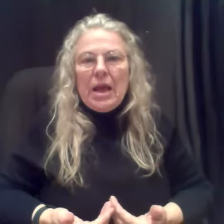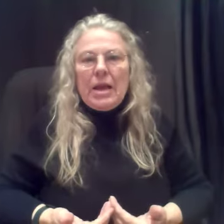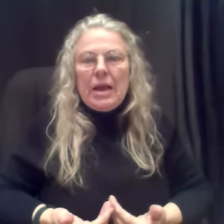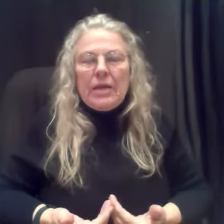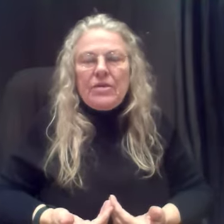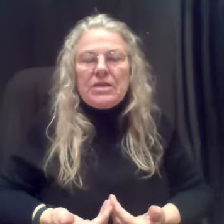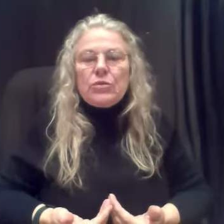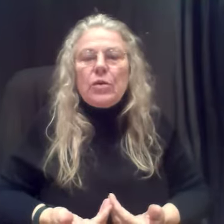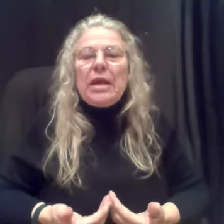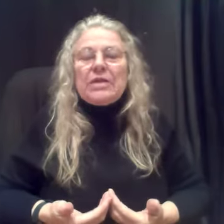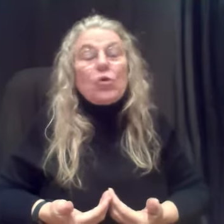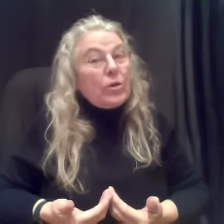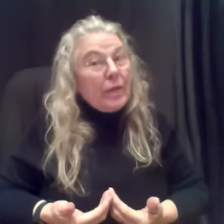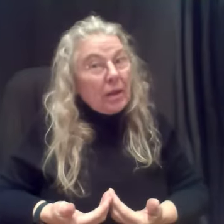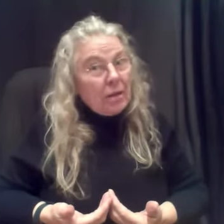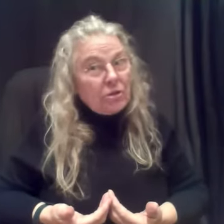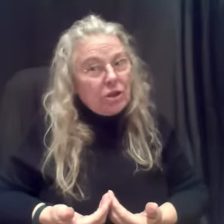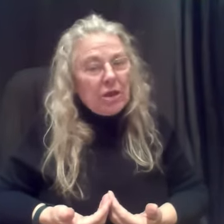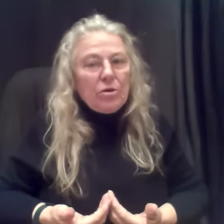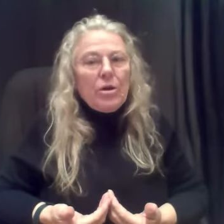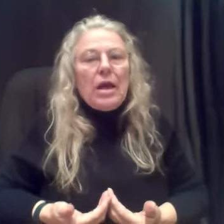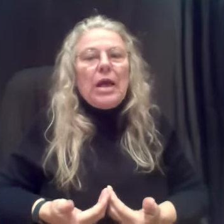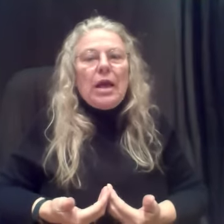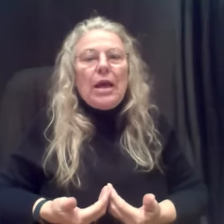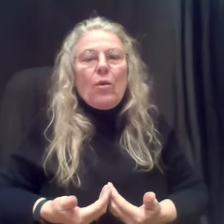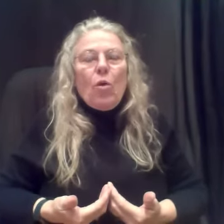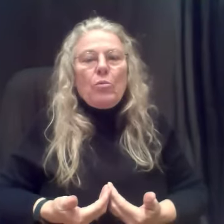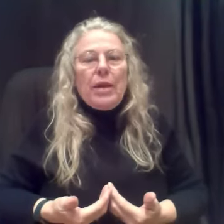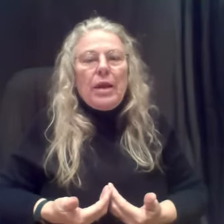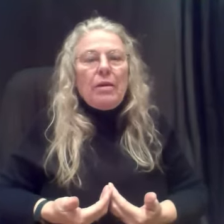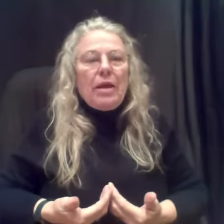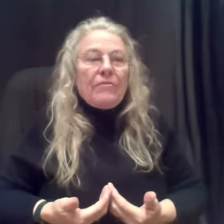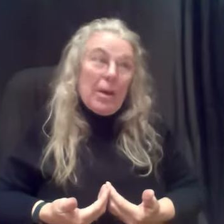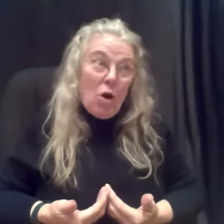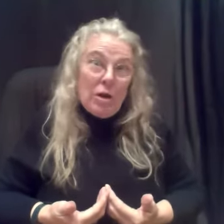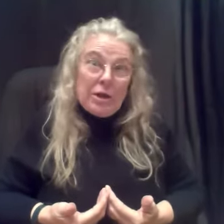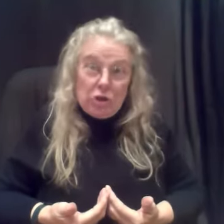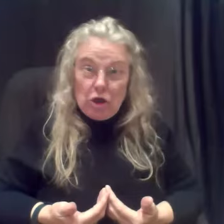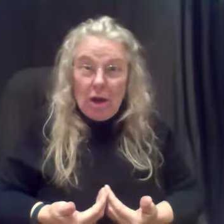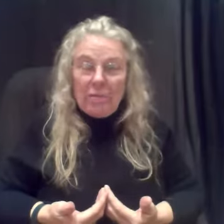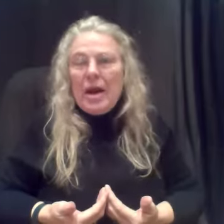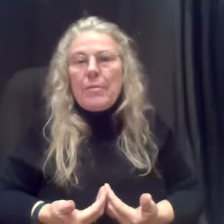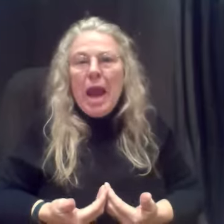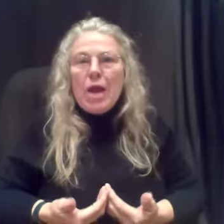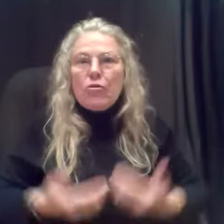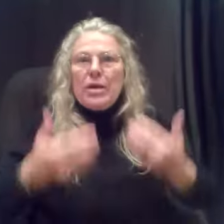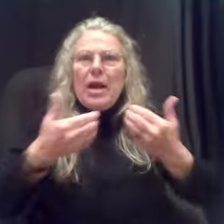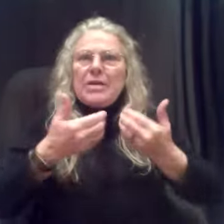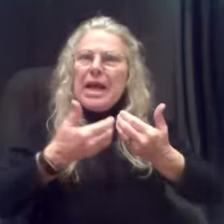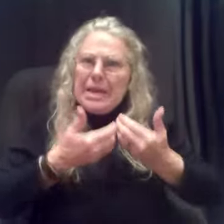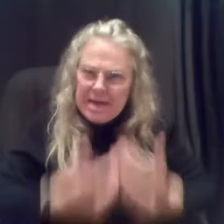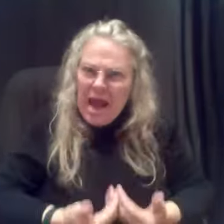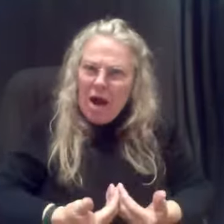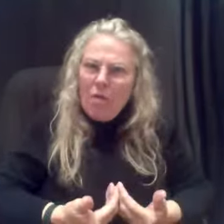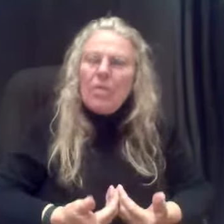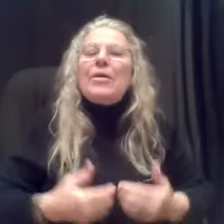In this one, it's going to be a little gentler. It won't be if I'm calling a child and I'm angry and I say now, but